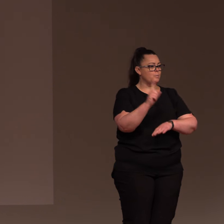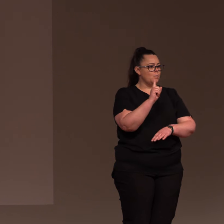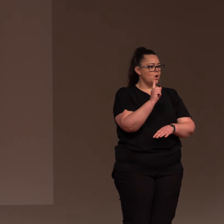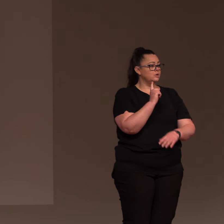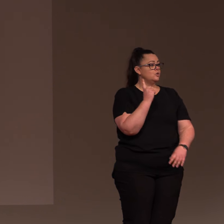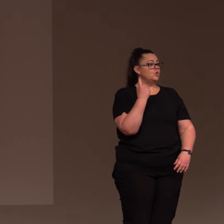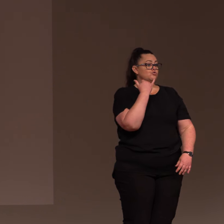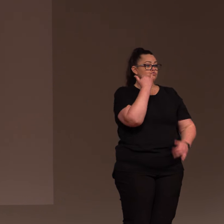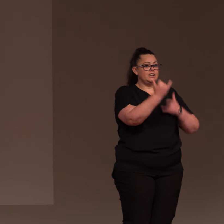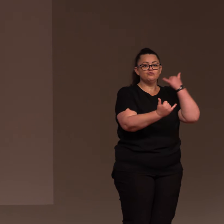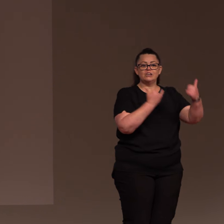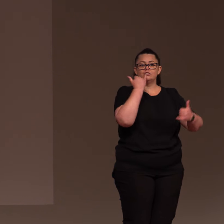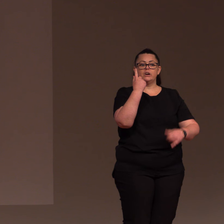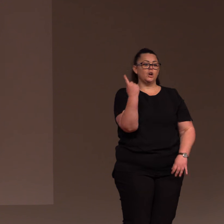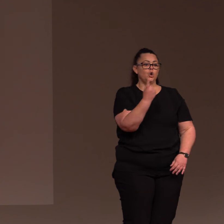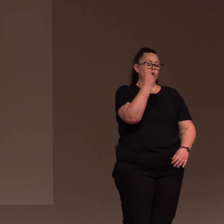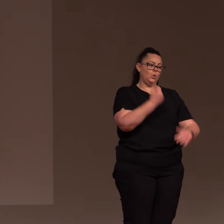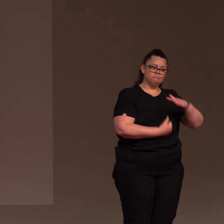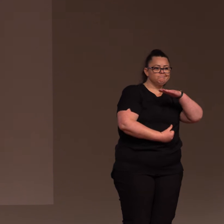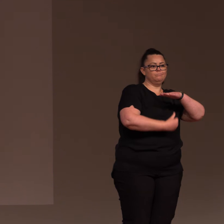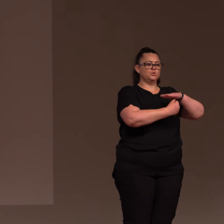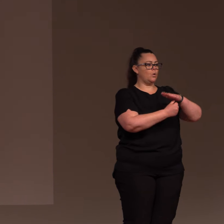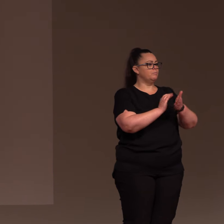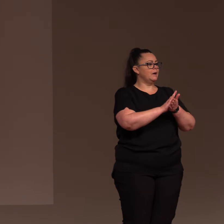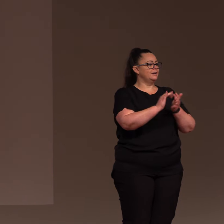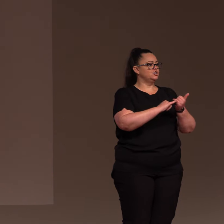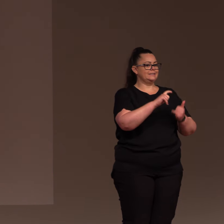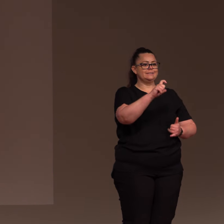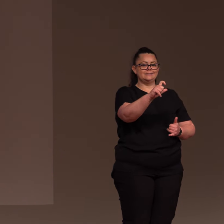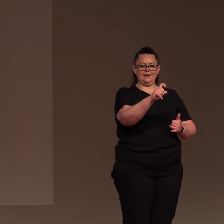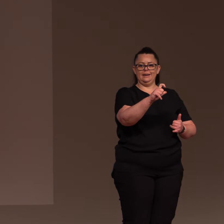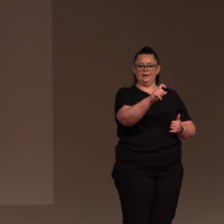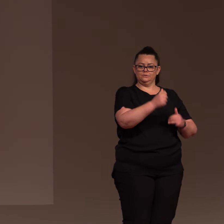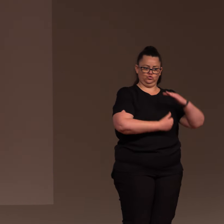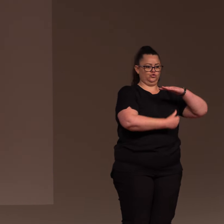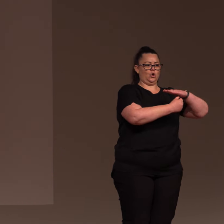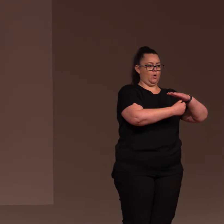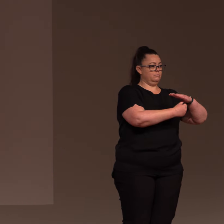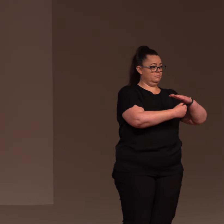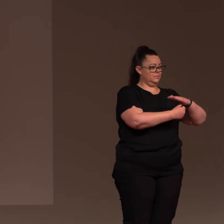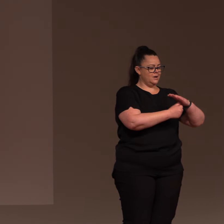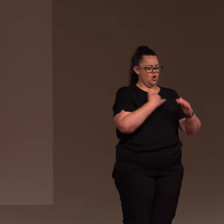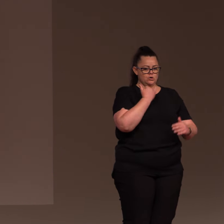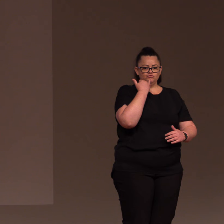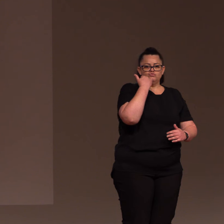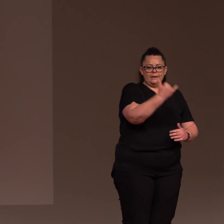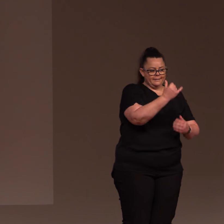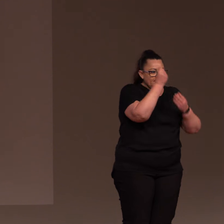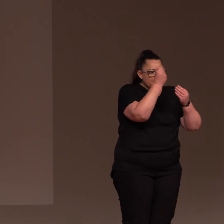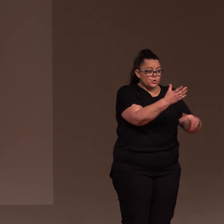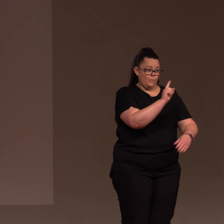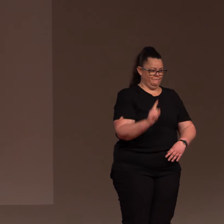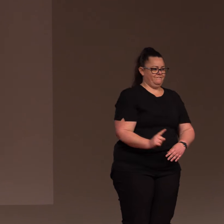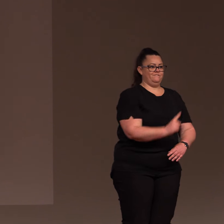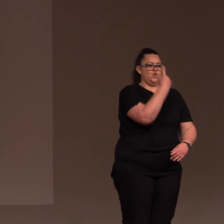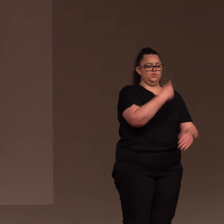course recipients. We get a list and we get to choose a few people who we can call and tell them that they came first in a course. And the reactions